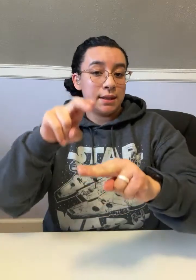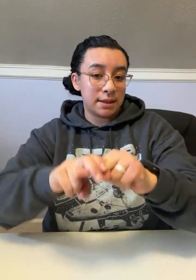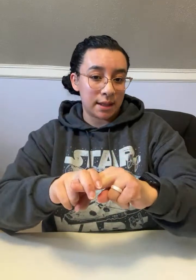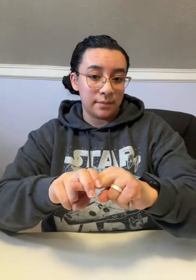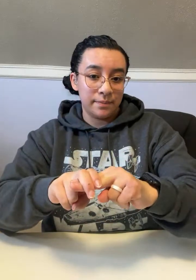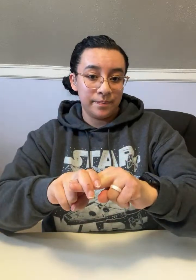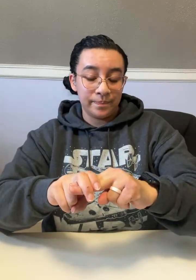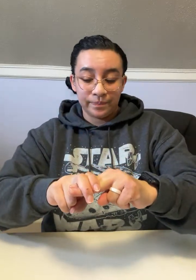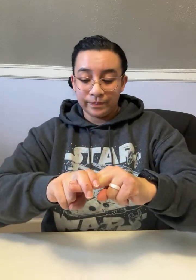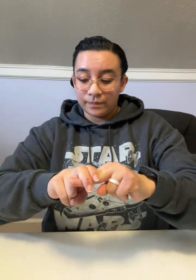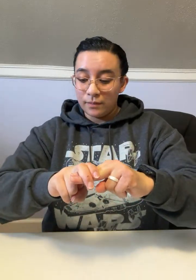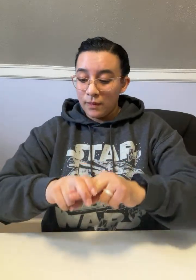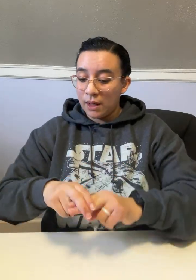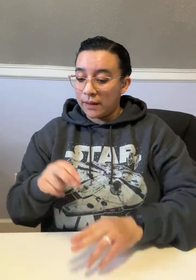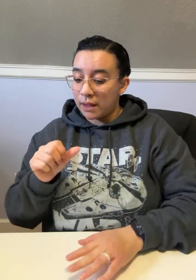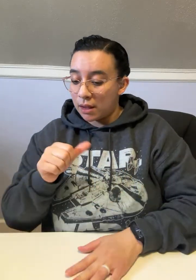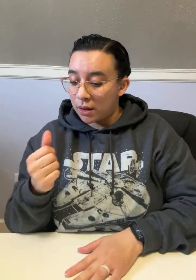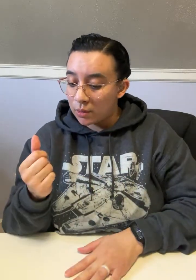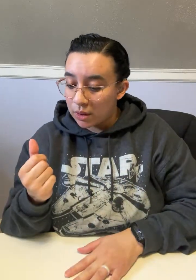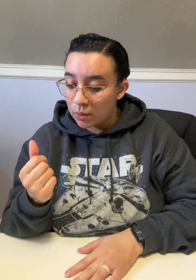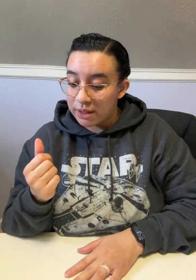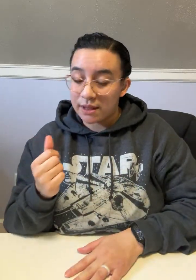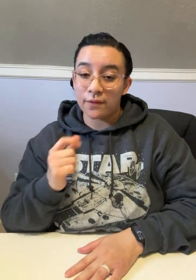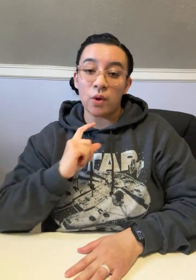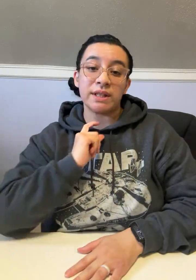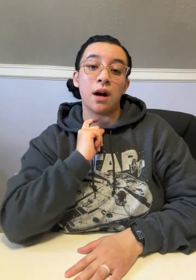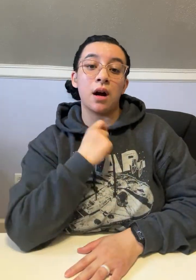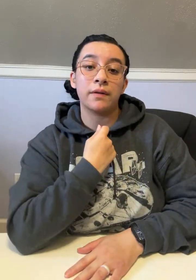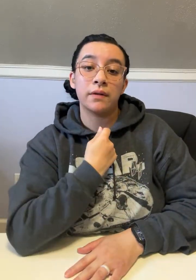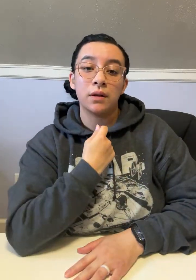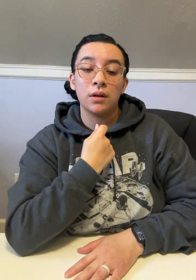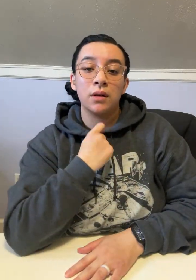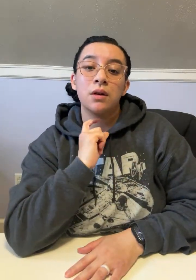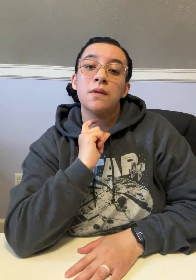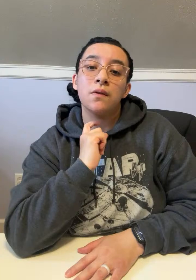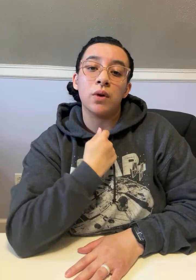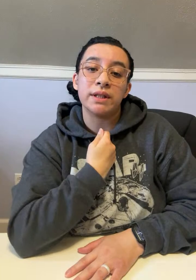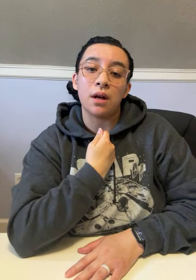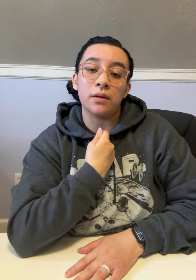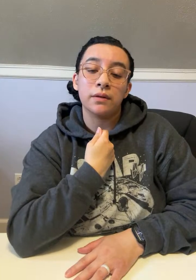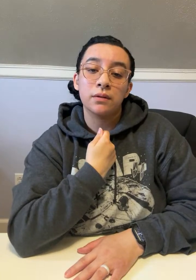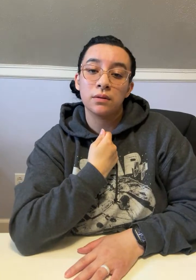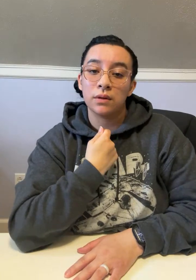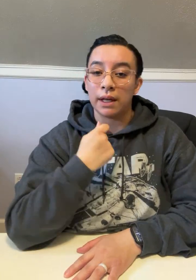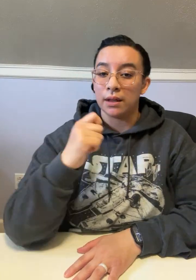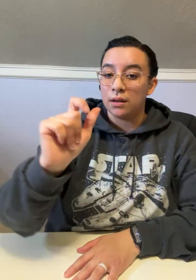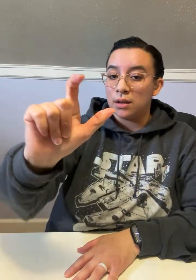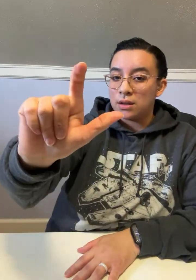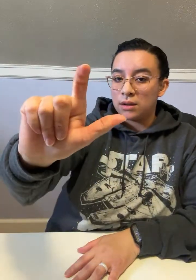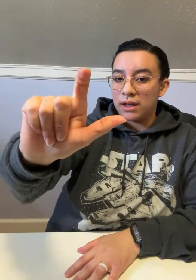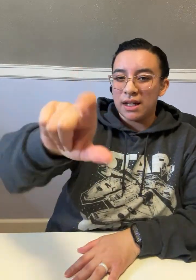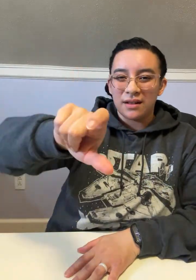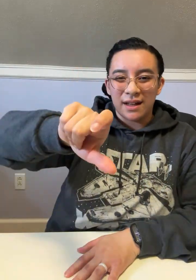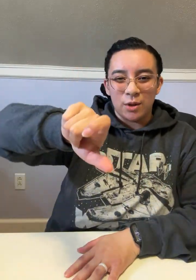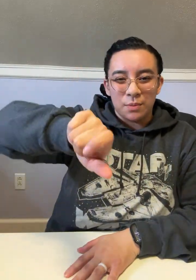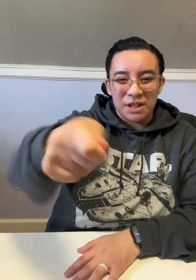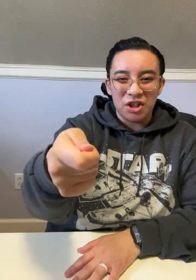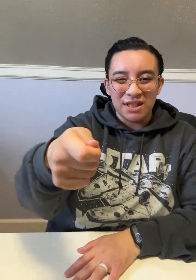sit. And then another one was voice off. Voice off. Okay? So you kind of like when you're pinching